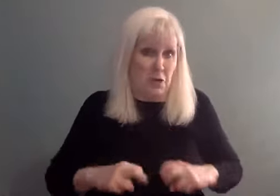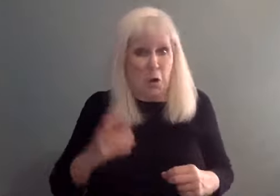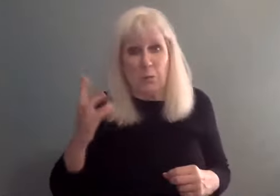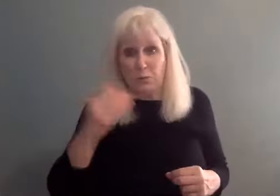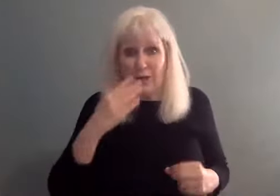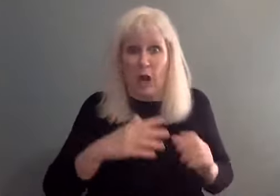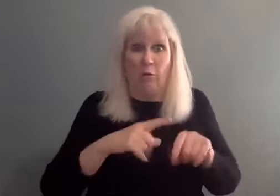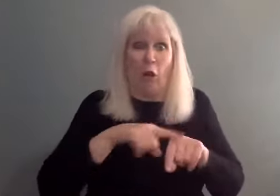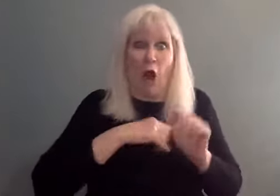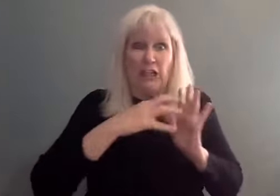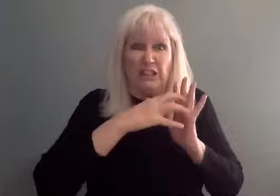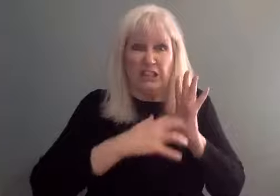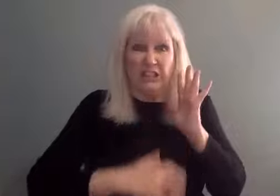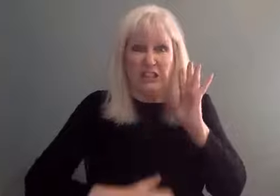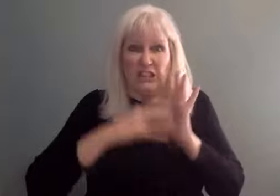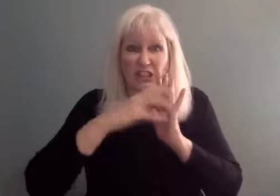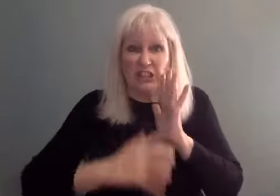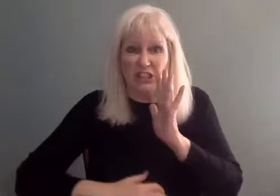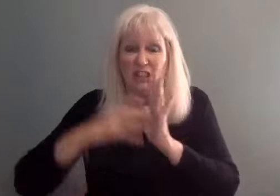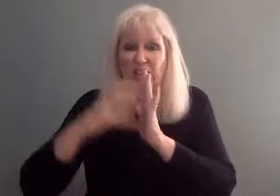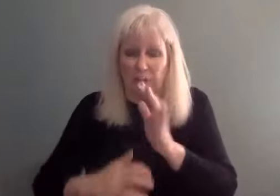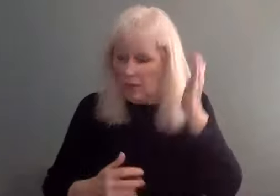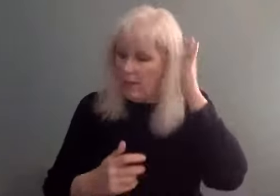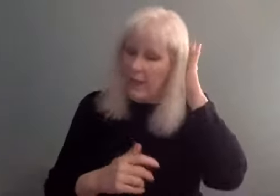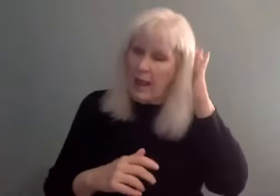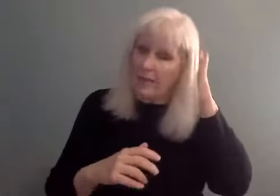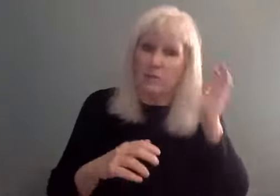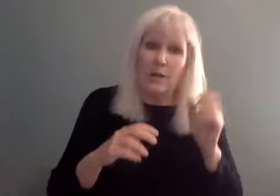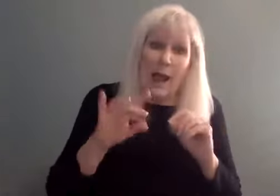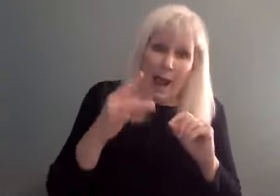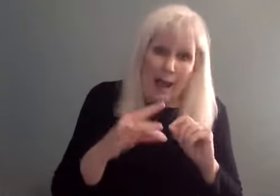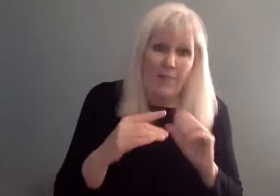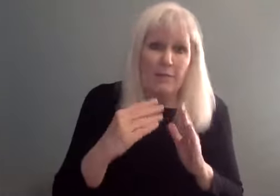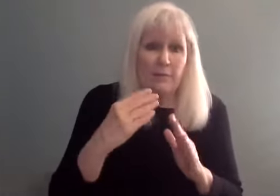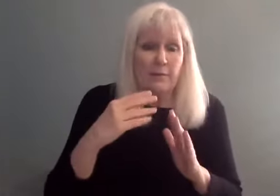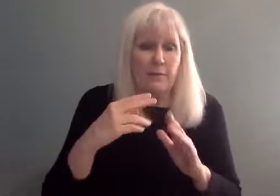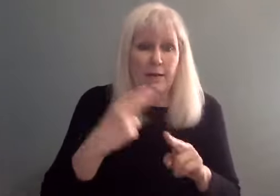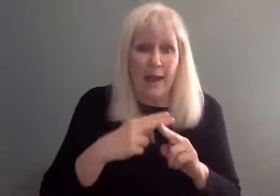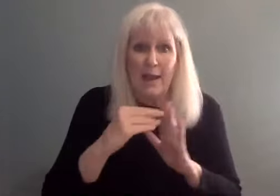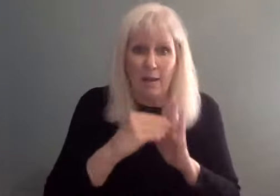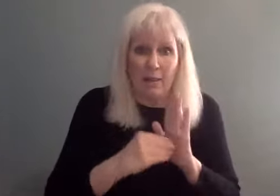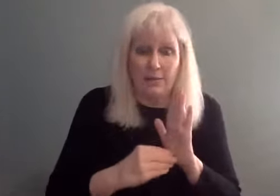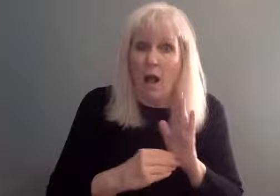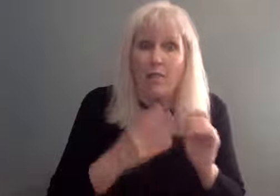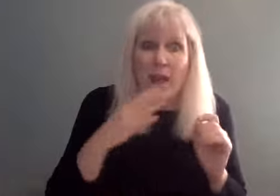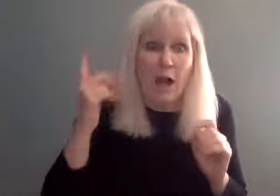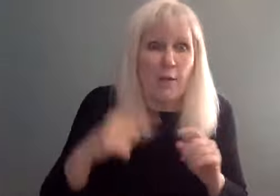And then we made the amends list, and thank God, because she burned it. Don't burn your